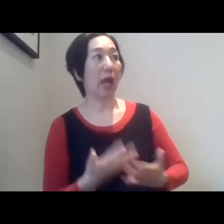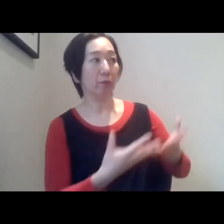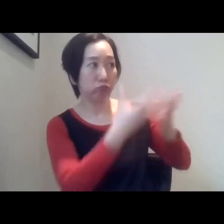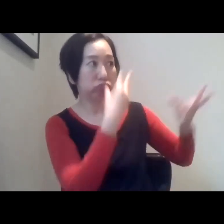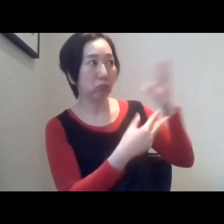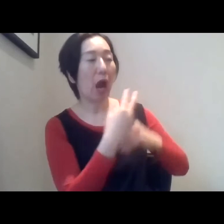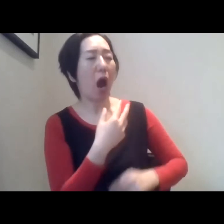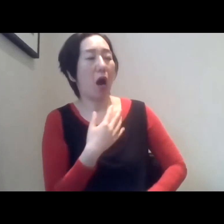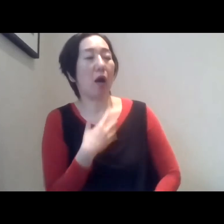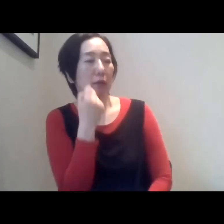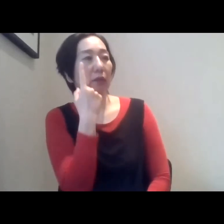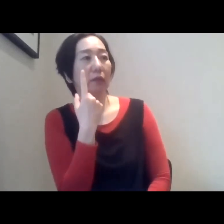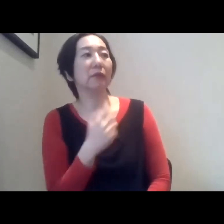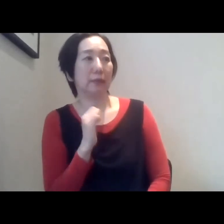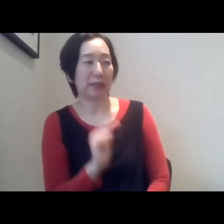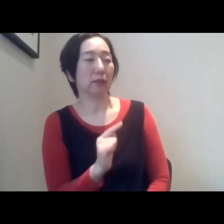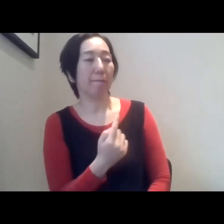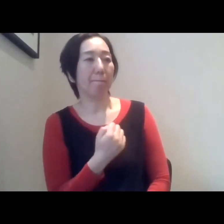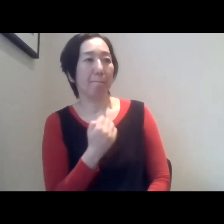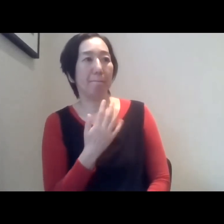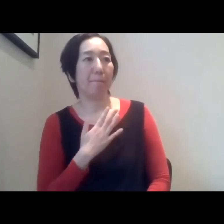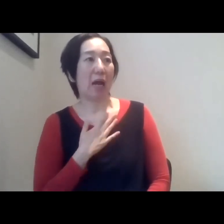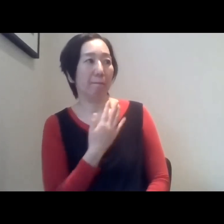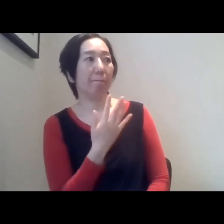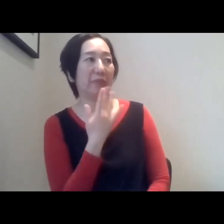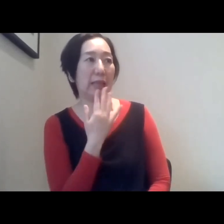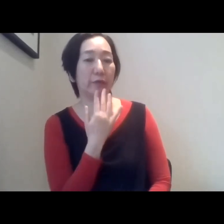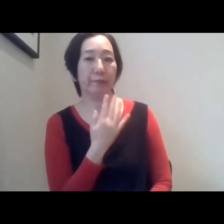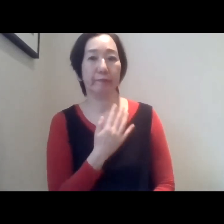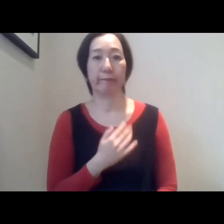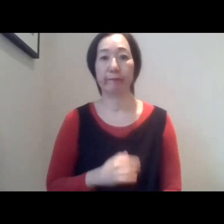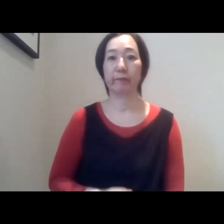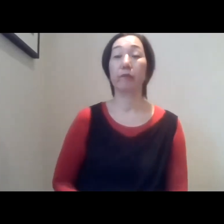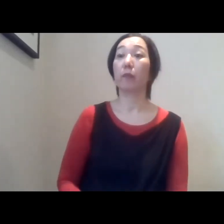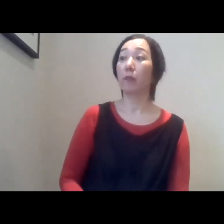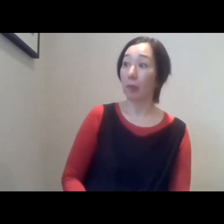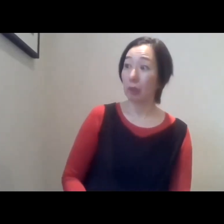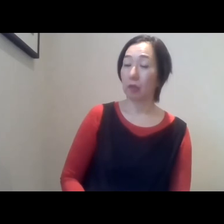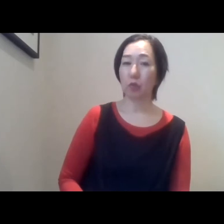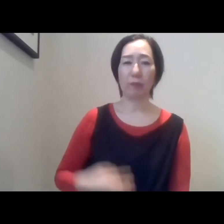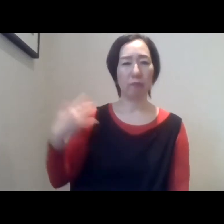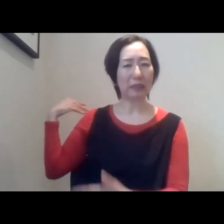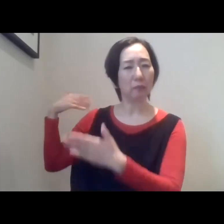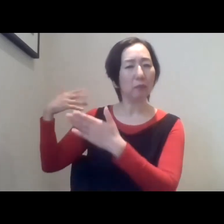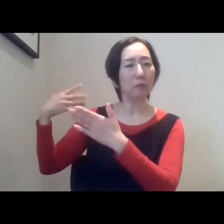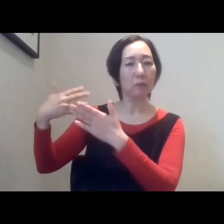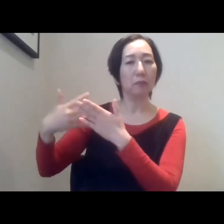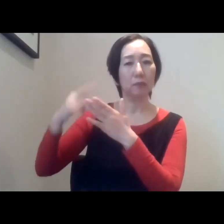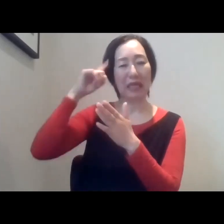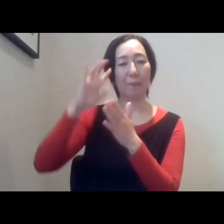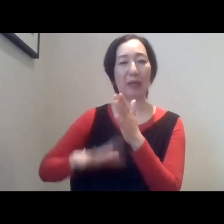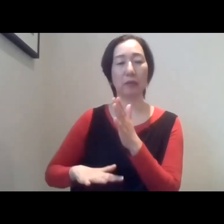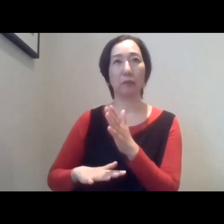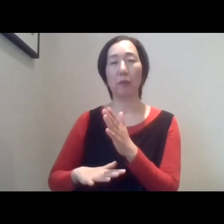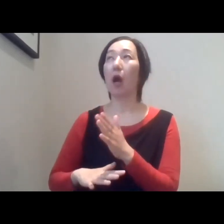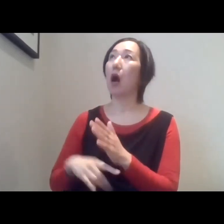to apologise for my remarks. I have learned a great deal from this panel, and I was mistaken in what I said." And I thought